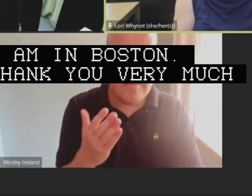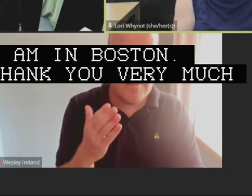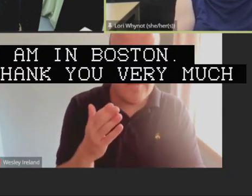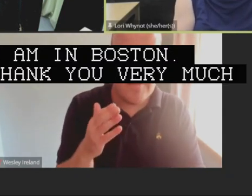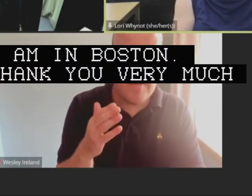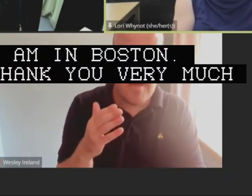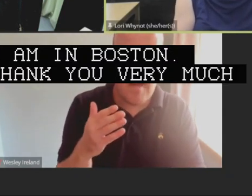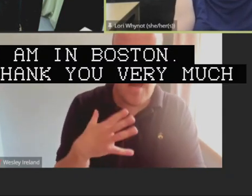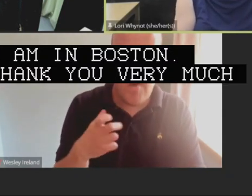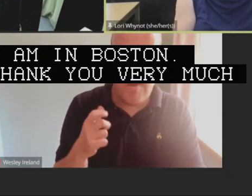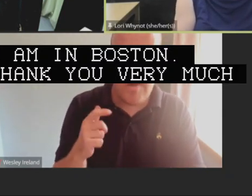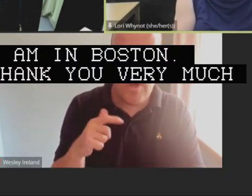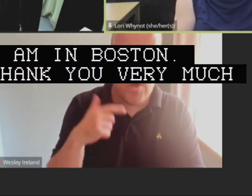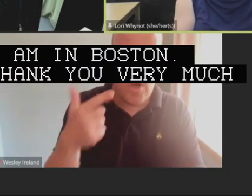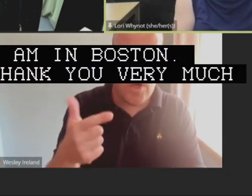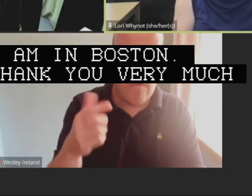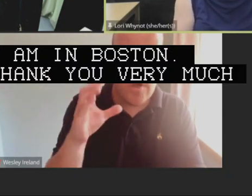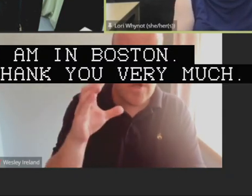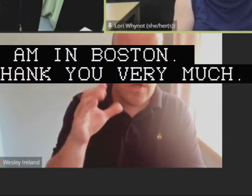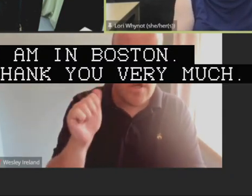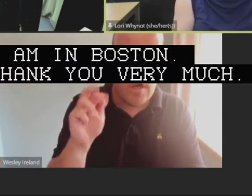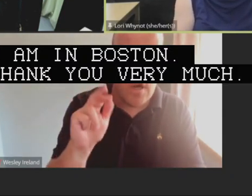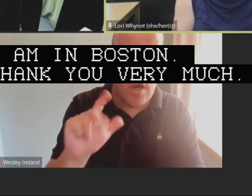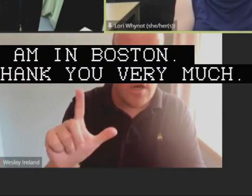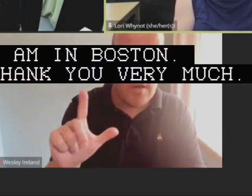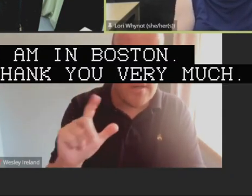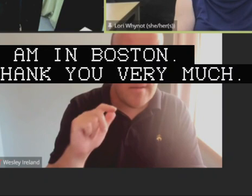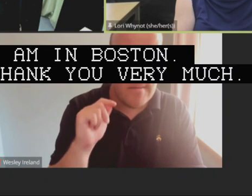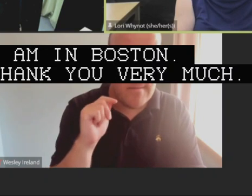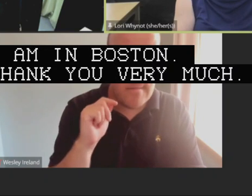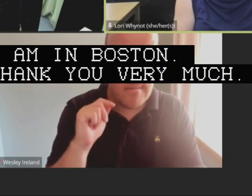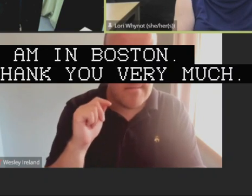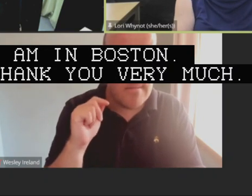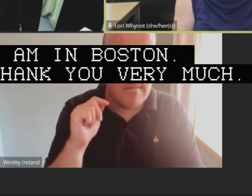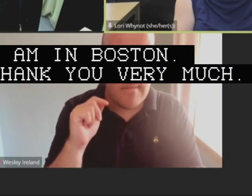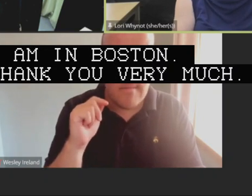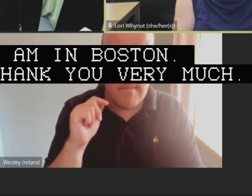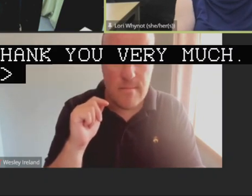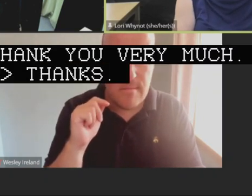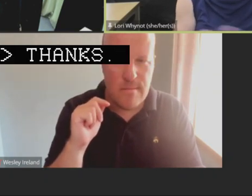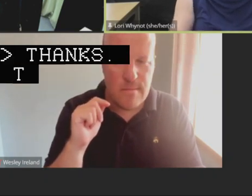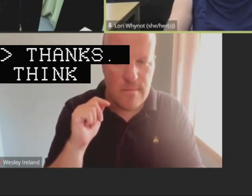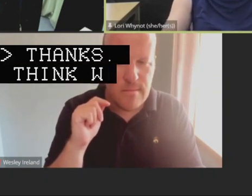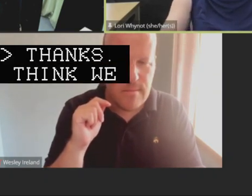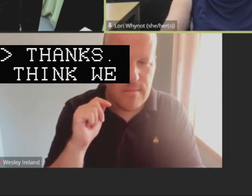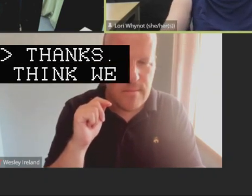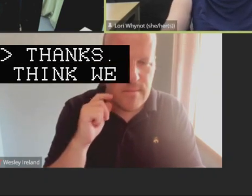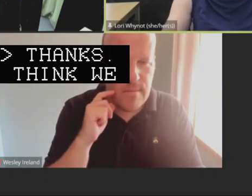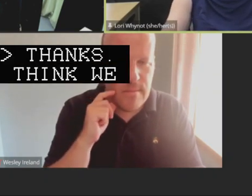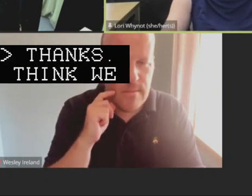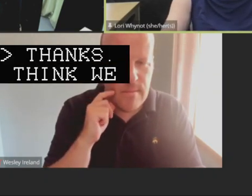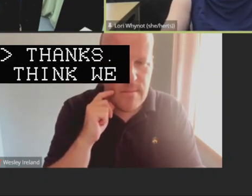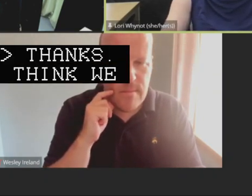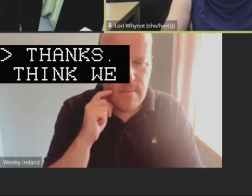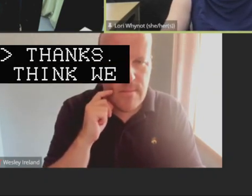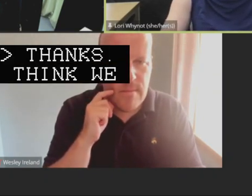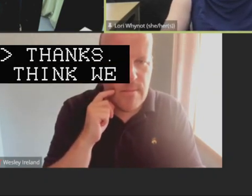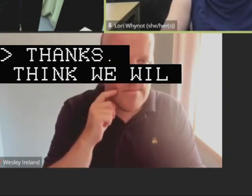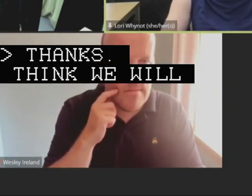Great. Thanks, Jucia. I think we will ask for Carl to introduce himself next, please.